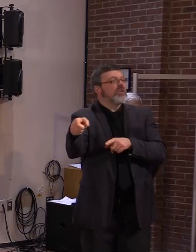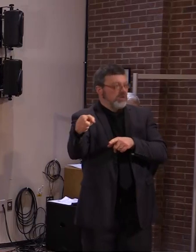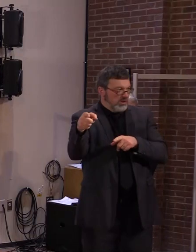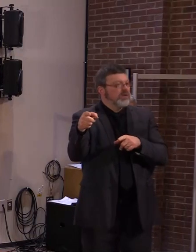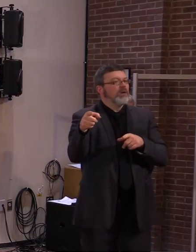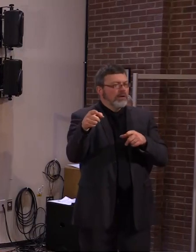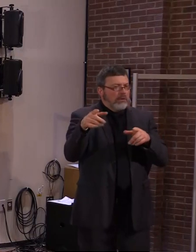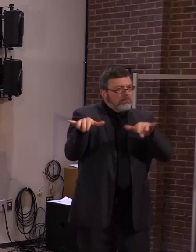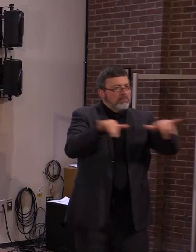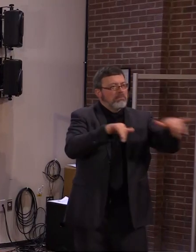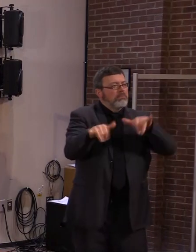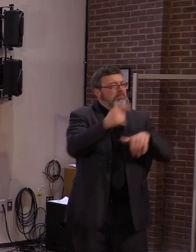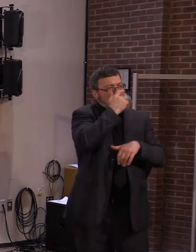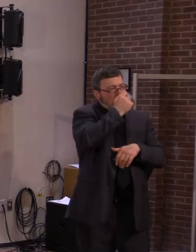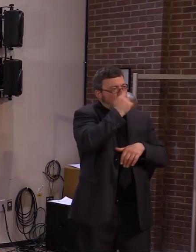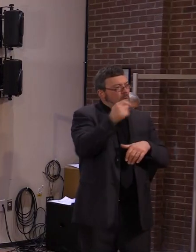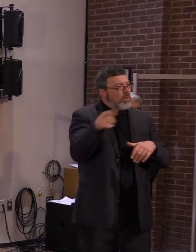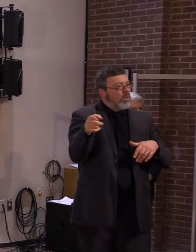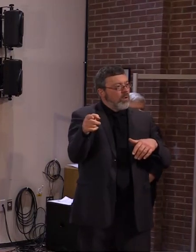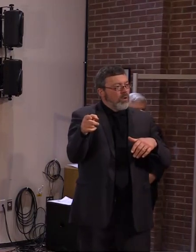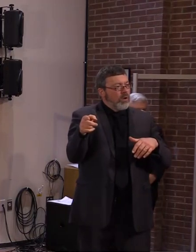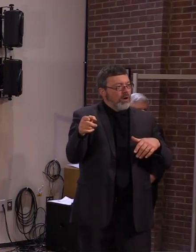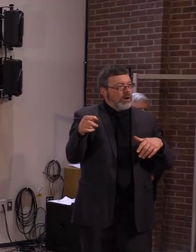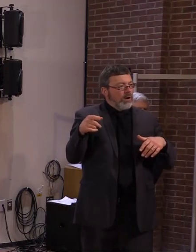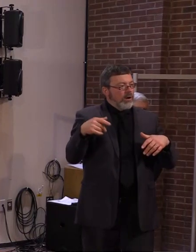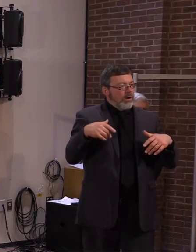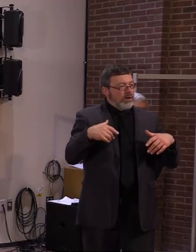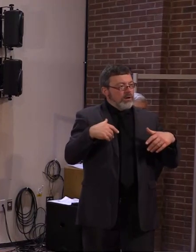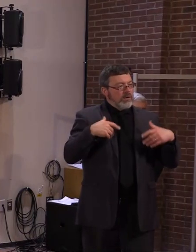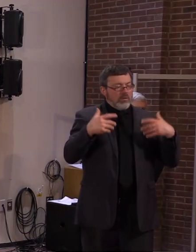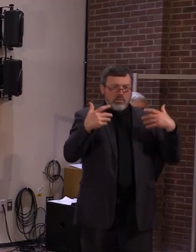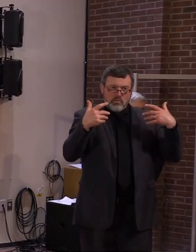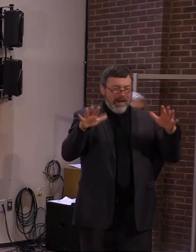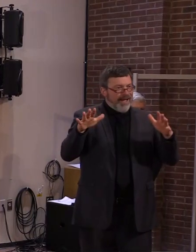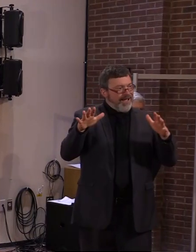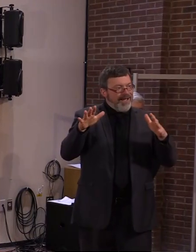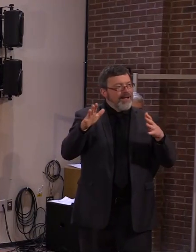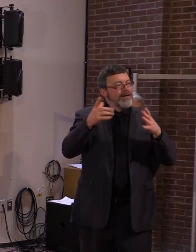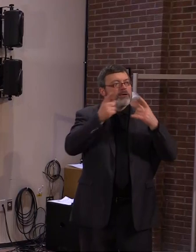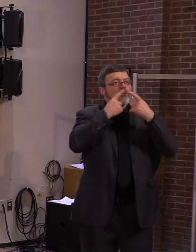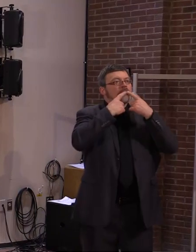draw conclusions until the scientific investigations are more definitive.